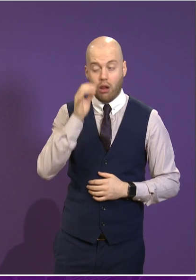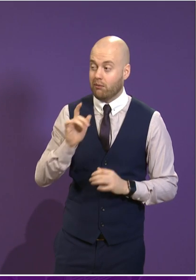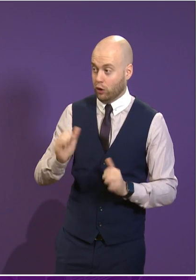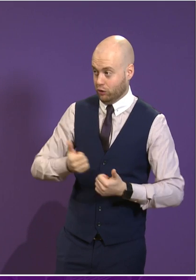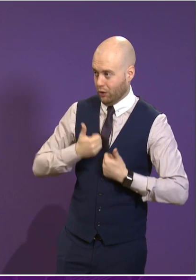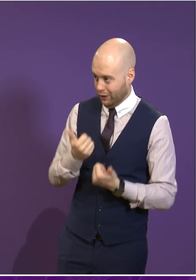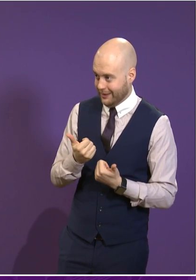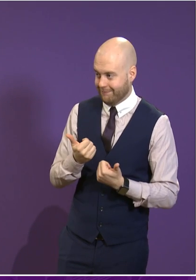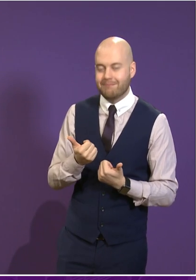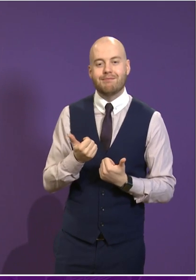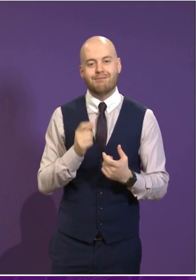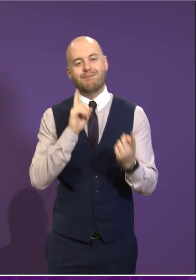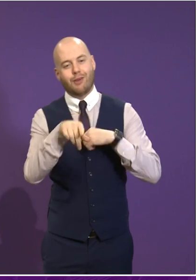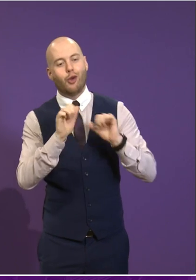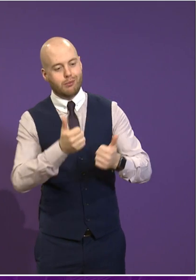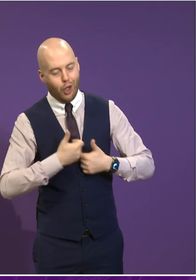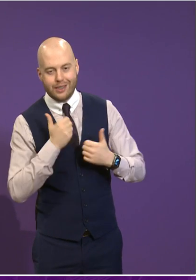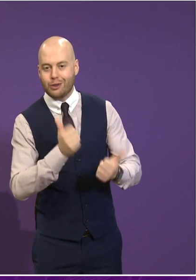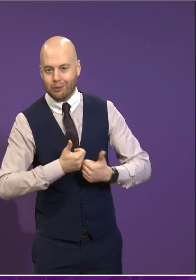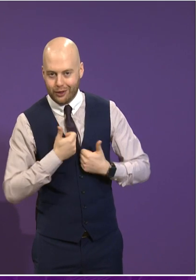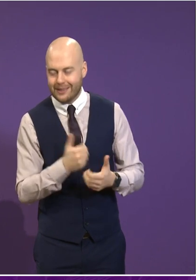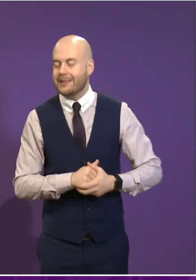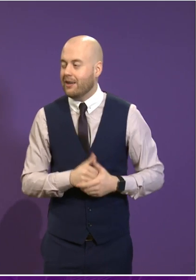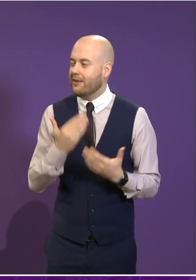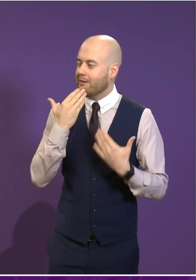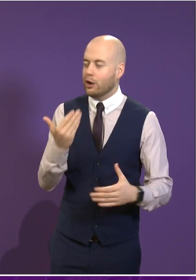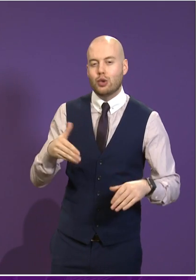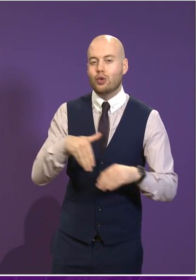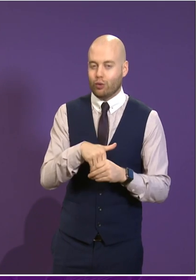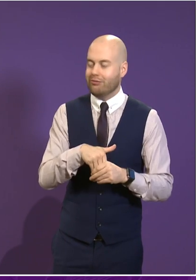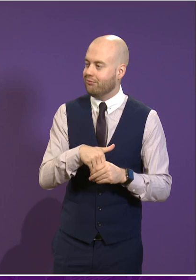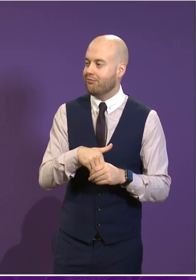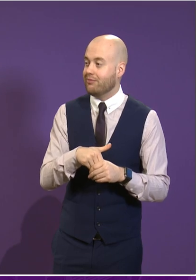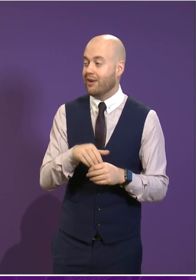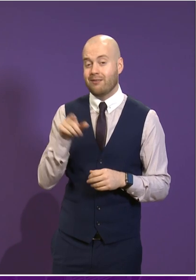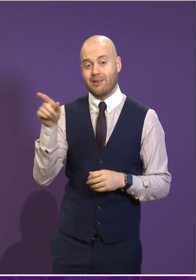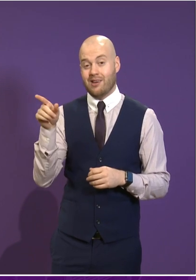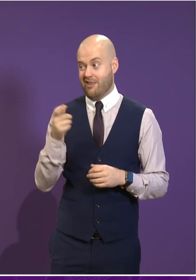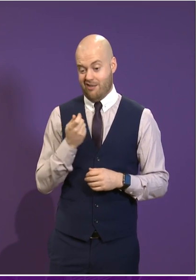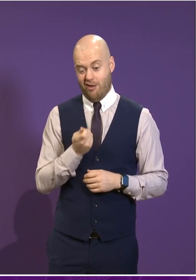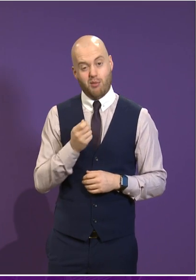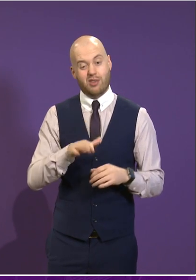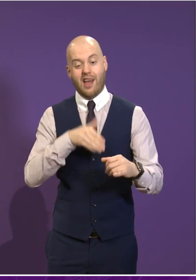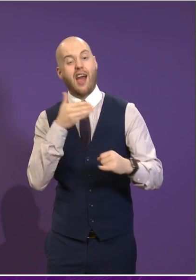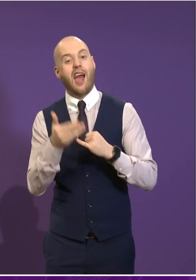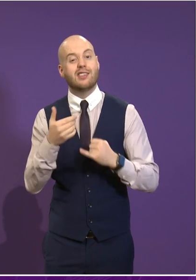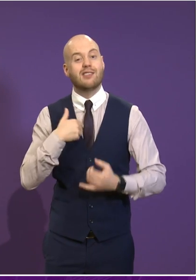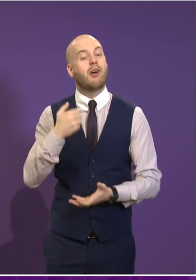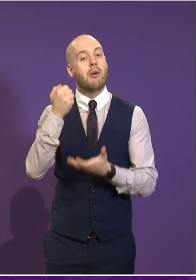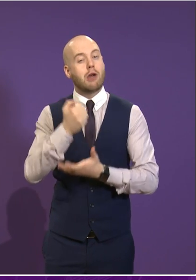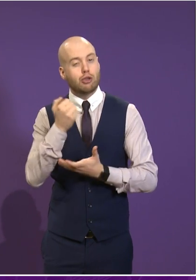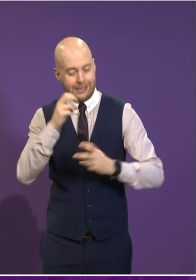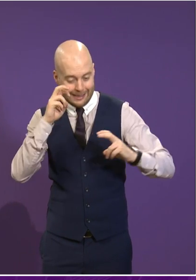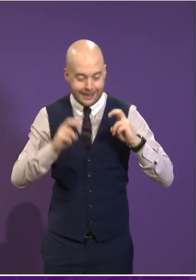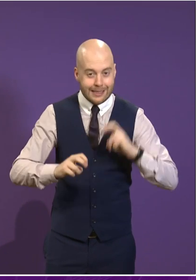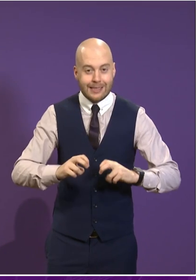Morning. Thank you for joining us this morning. You'll have a clear insight into, because we're almost at the end of our budget scrutiny now, of